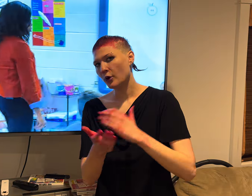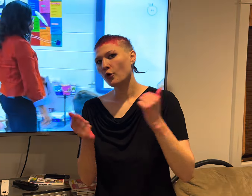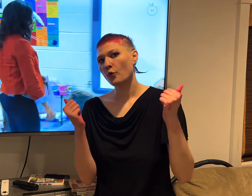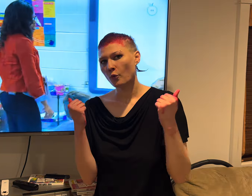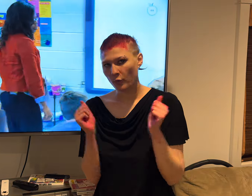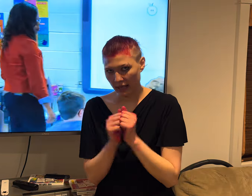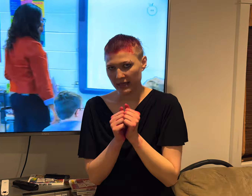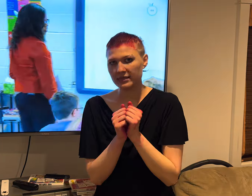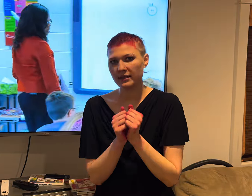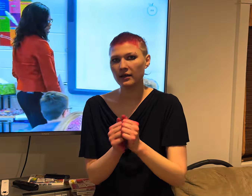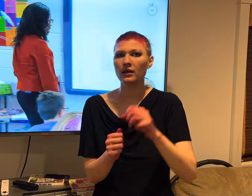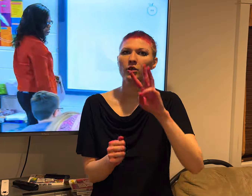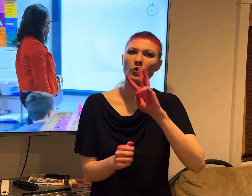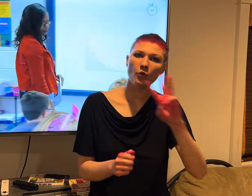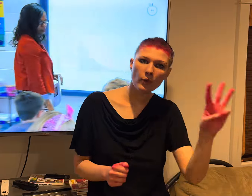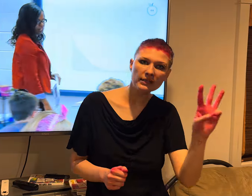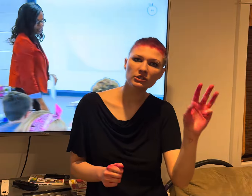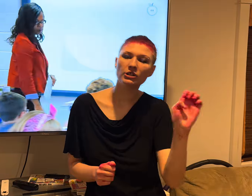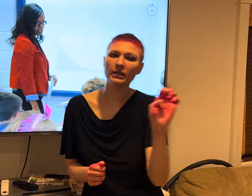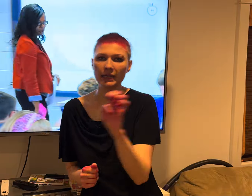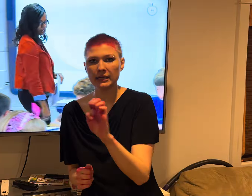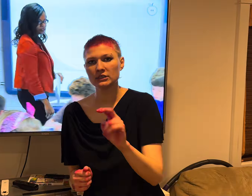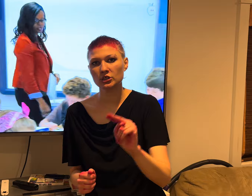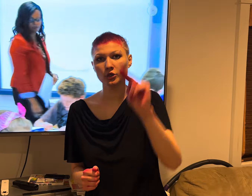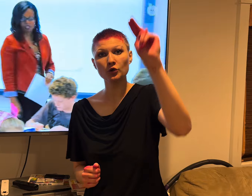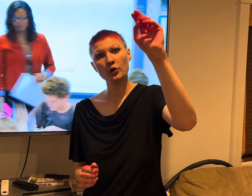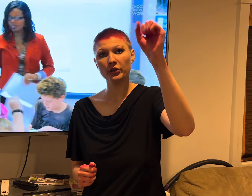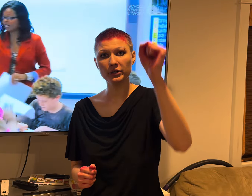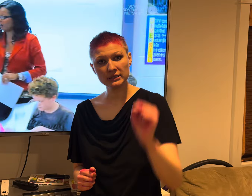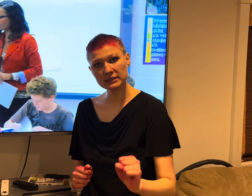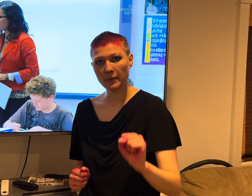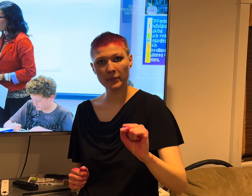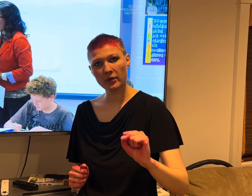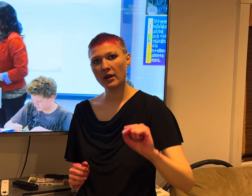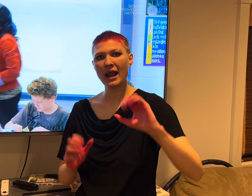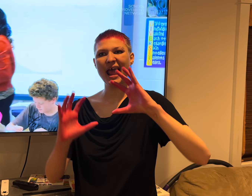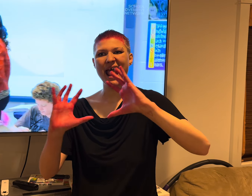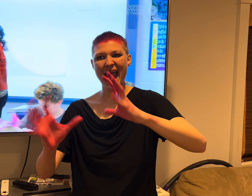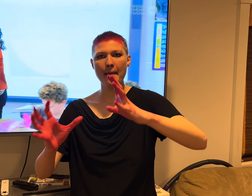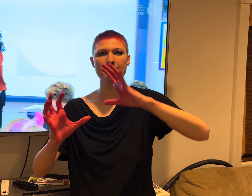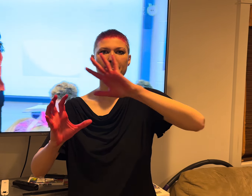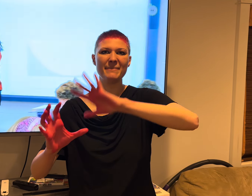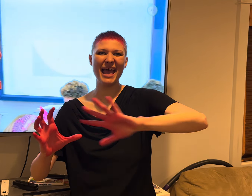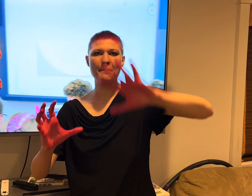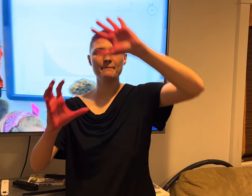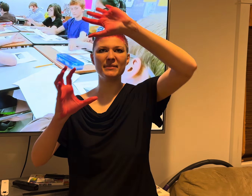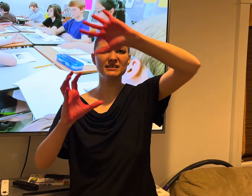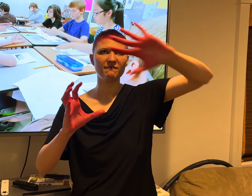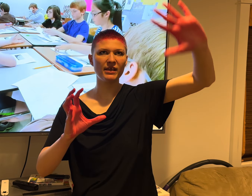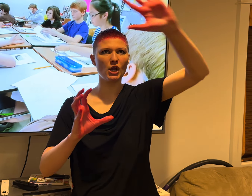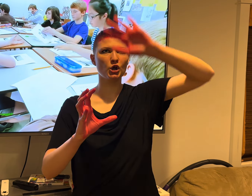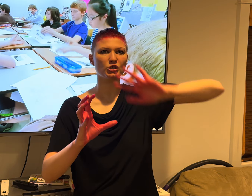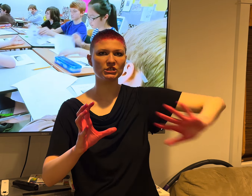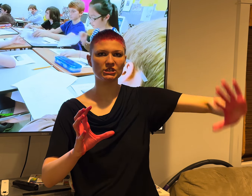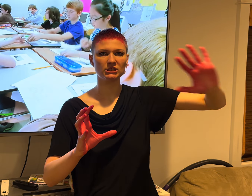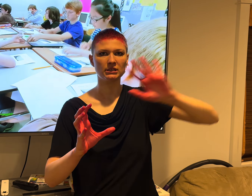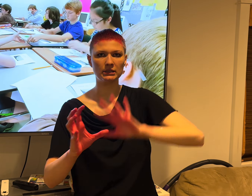Eastern, Northern, and Southern hemispheres. If you need help from your neighbor, you may ask them for help. I want you to label that for me right